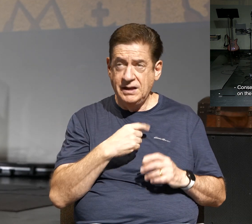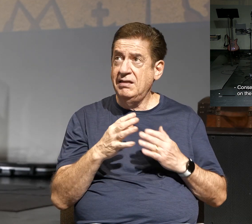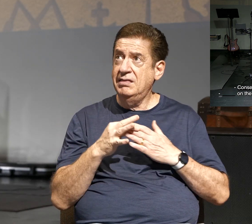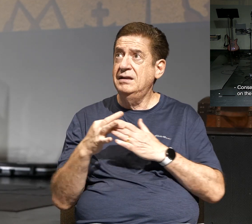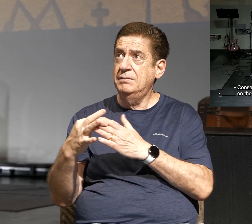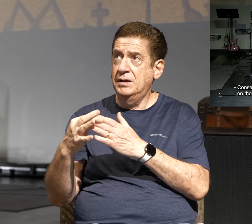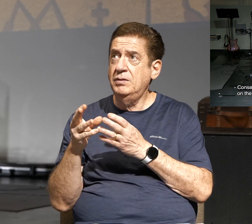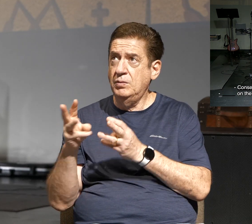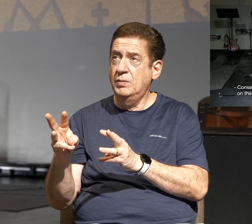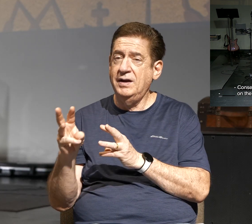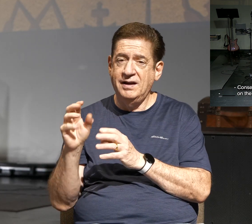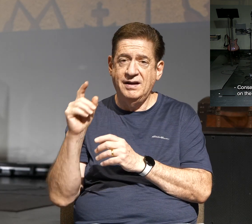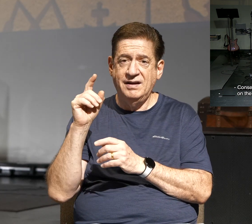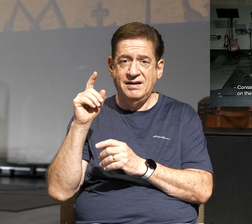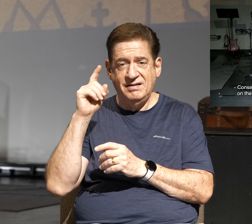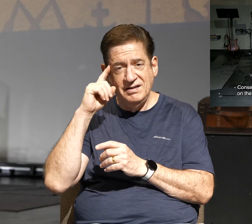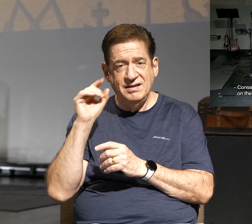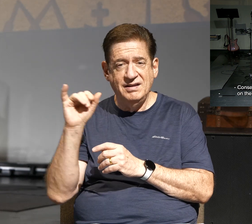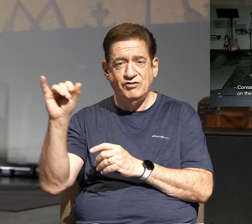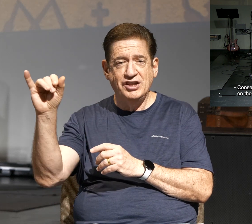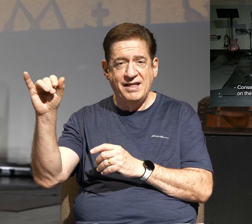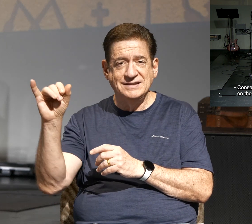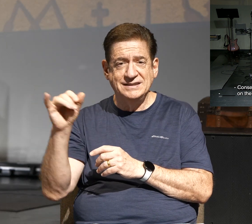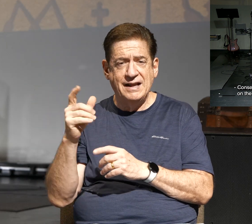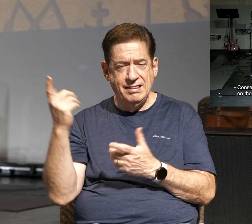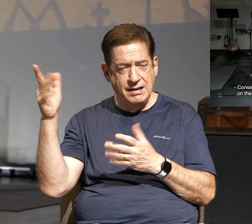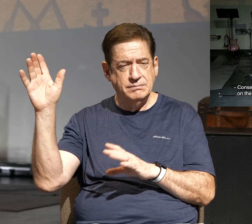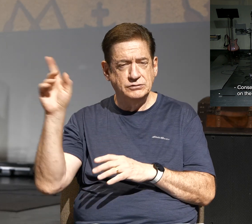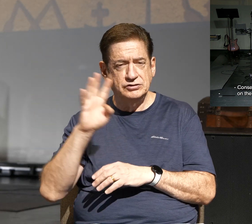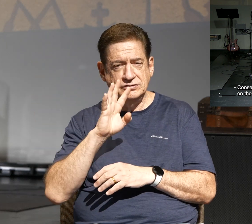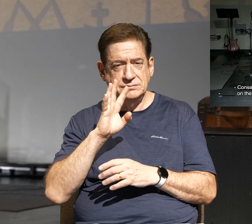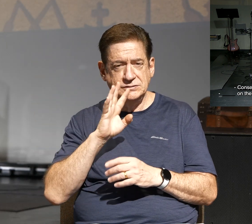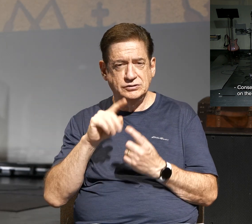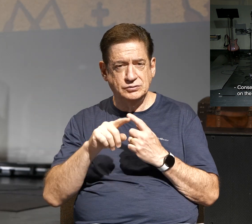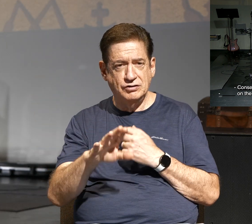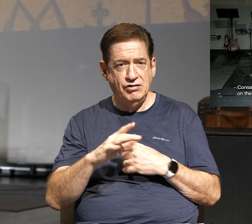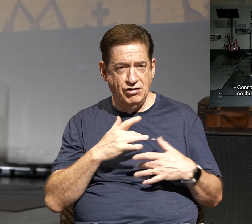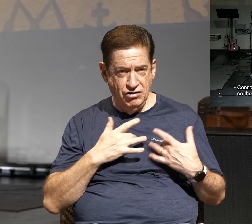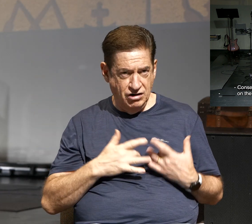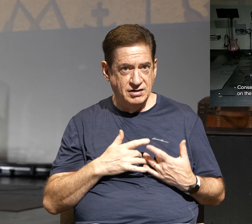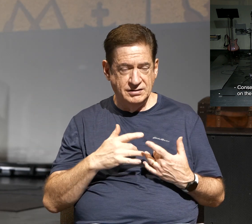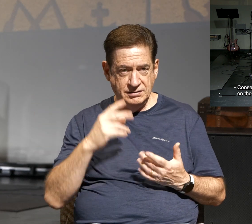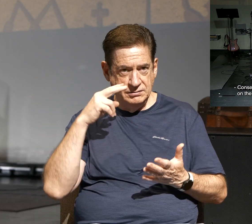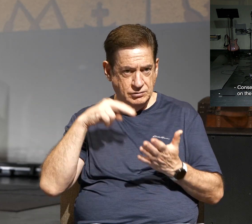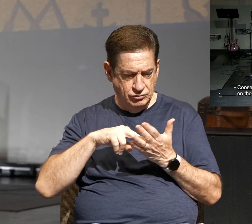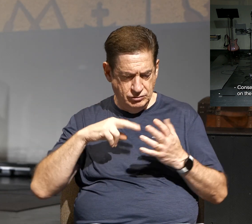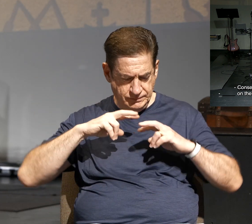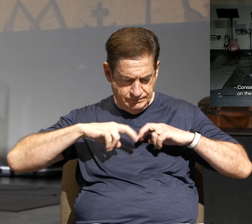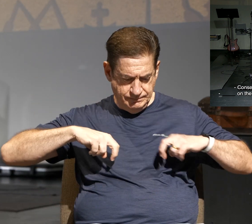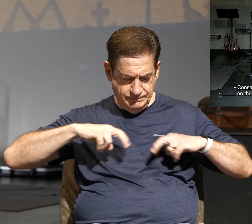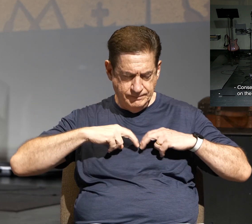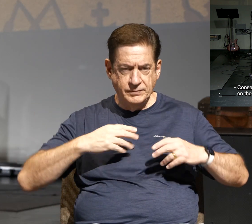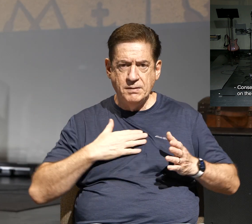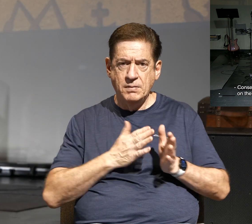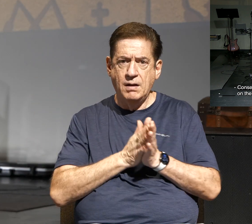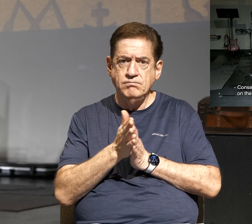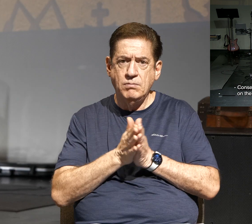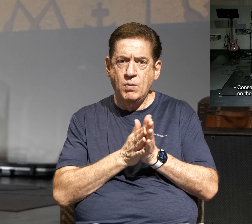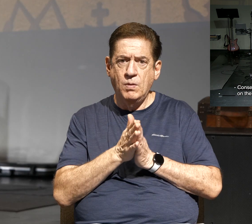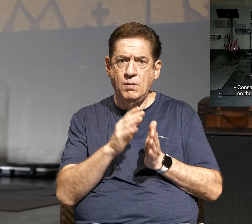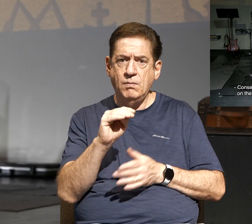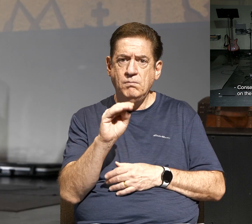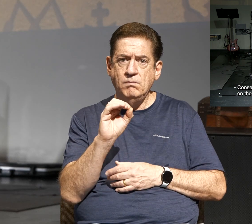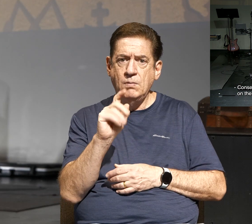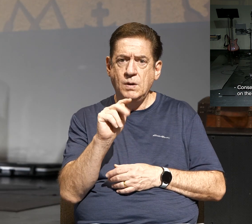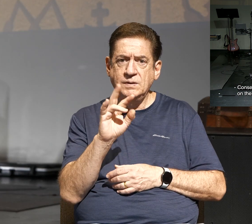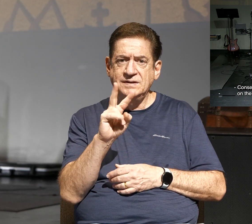everlasting. Let him speak to your heart. And so what I typically do at those times, I look at my motives. What have my motives been over